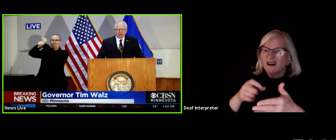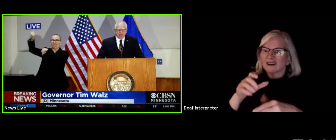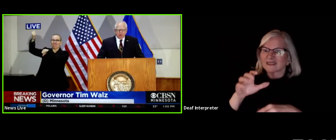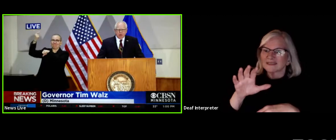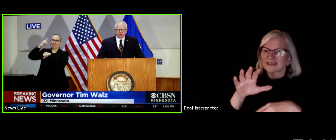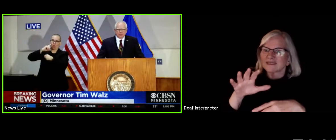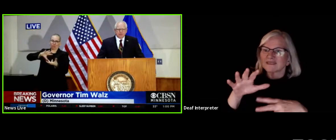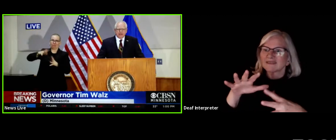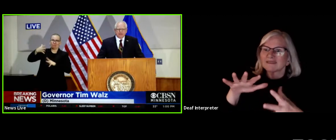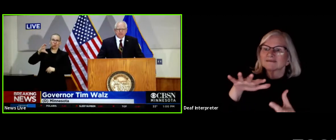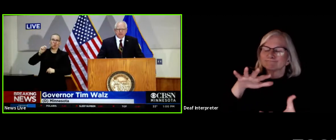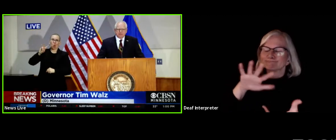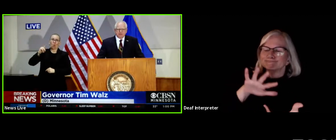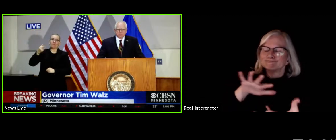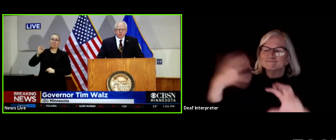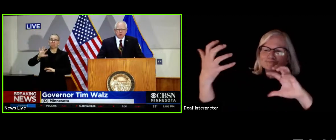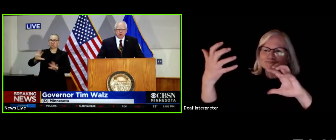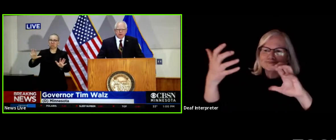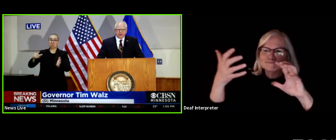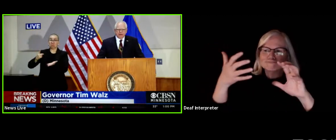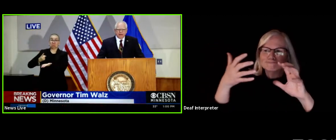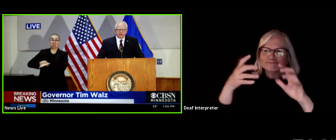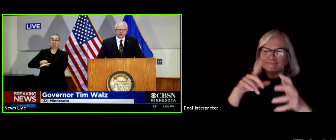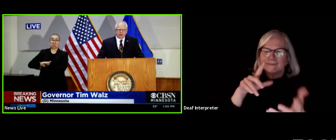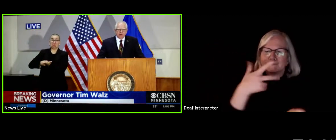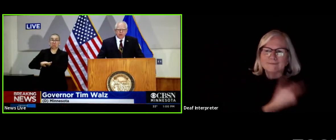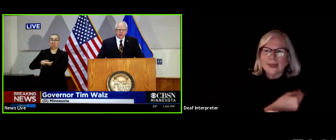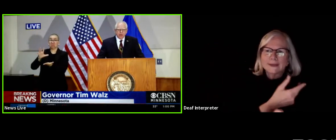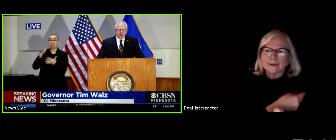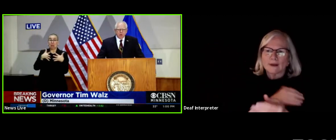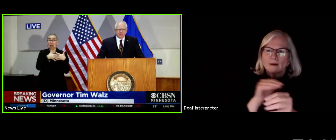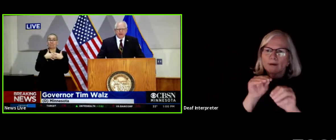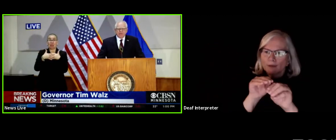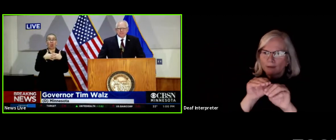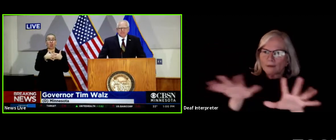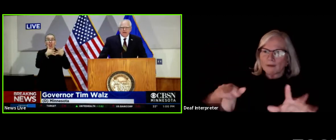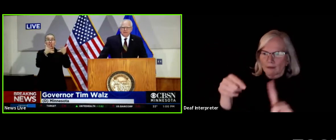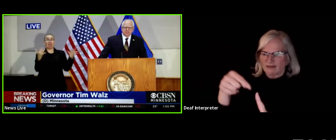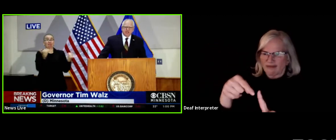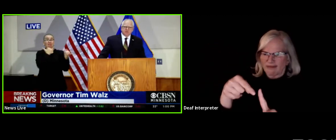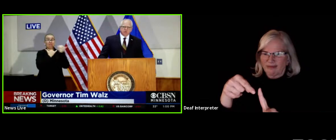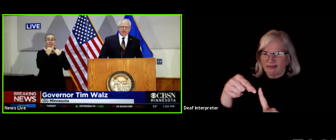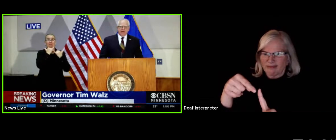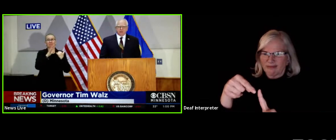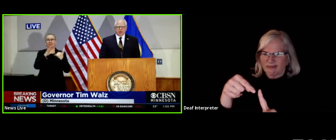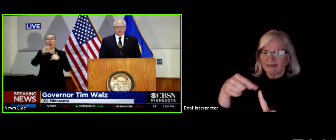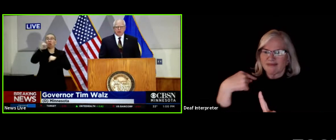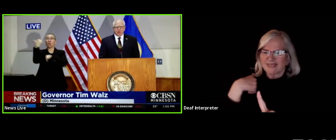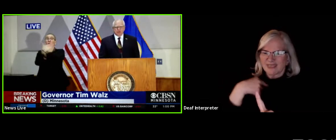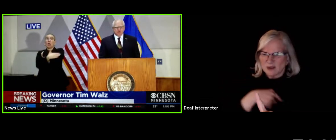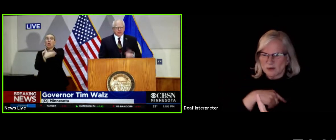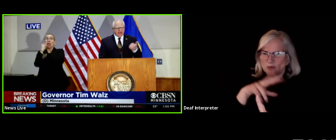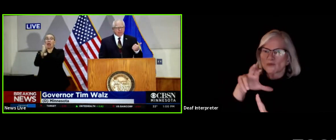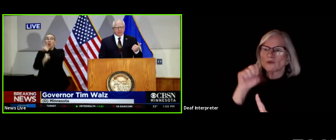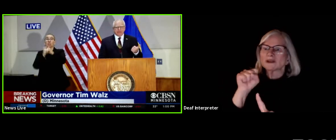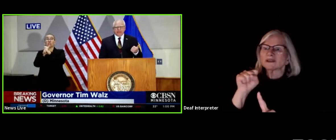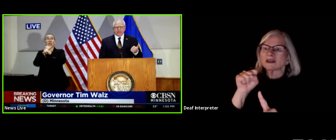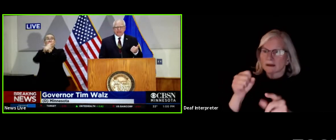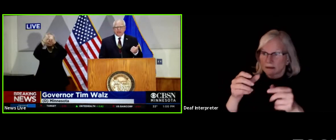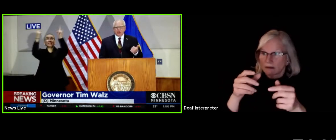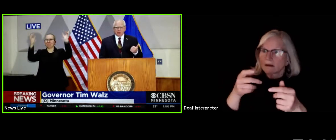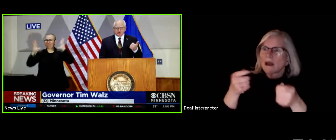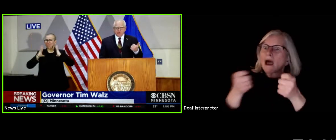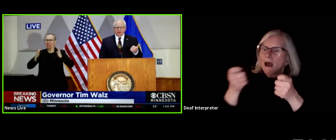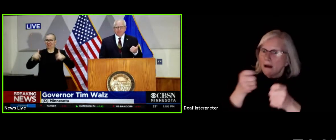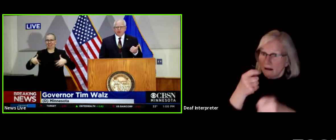not debatable that the United States did this more poorly than any nation on earth. With that being said, the states were left, whether it was to find